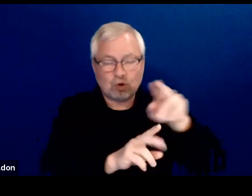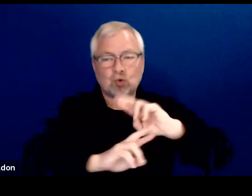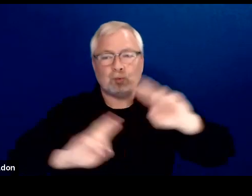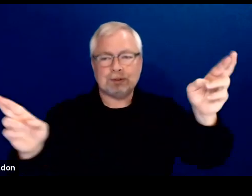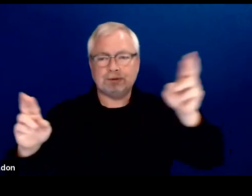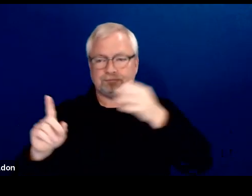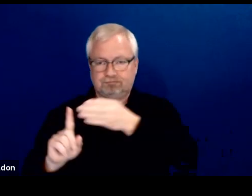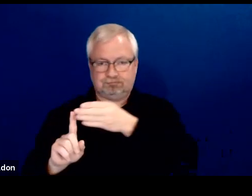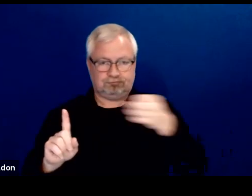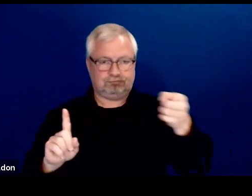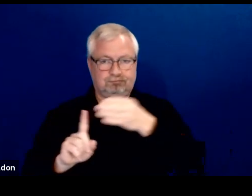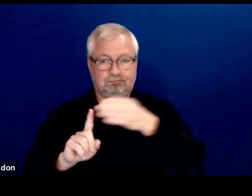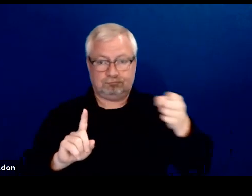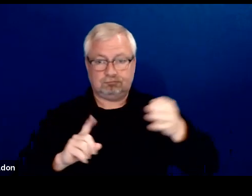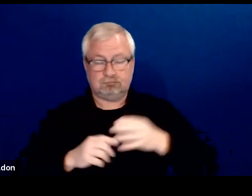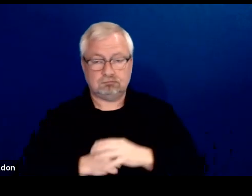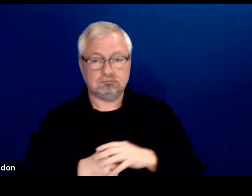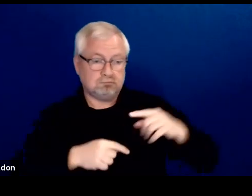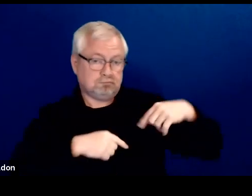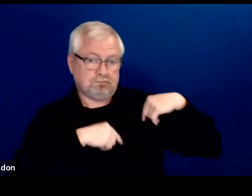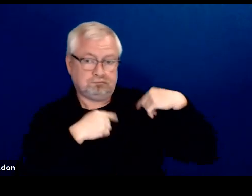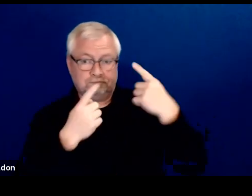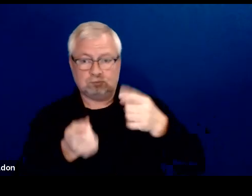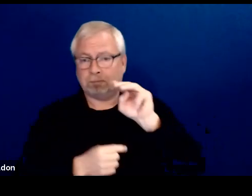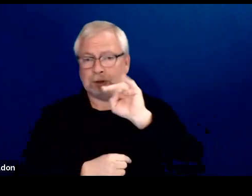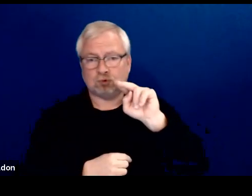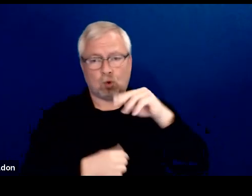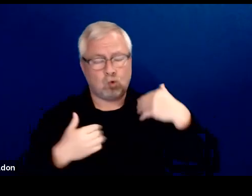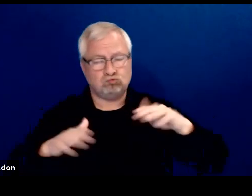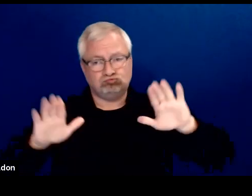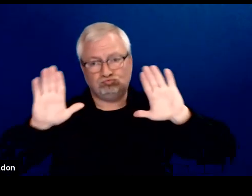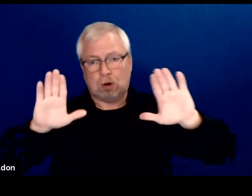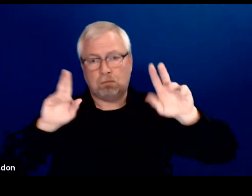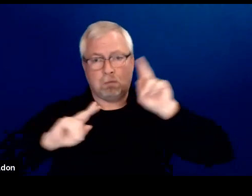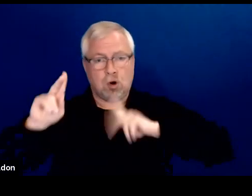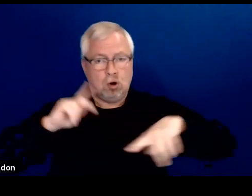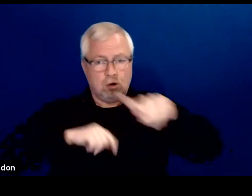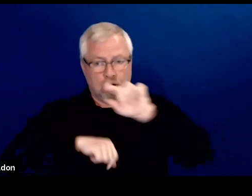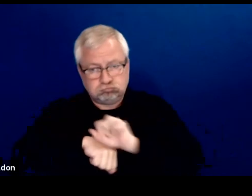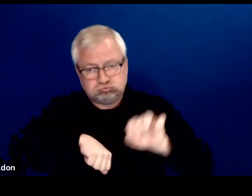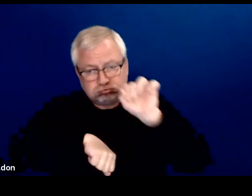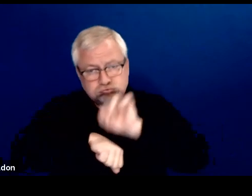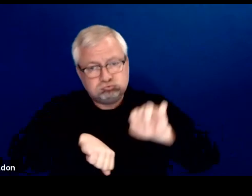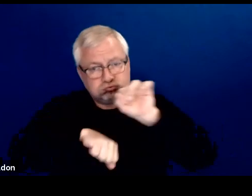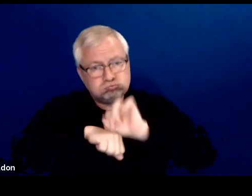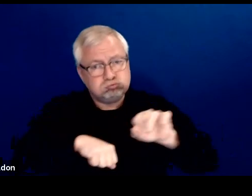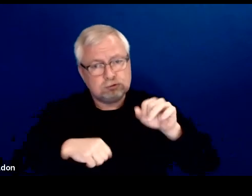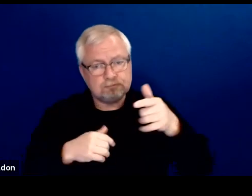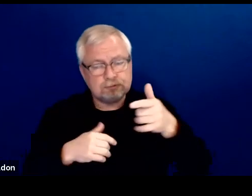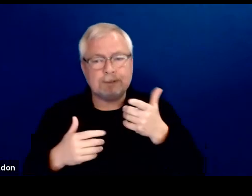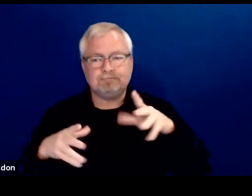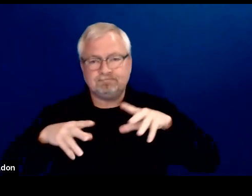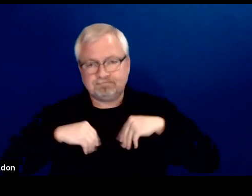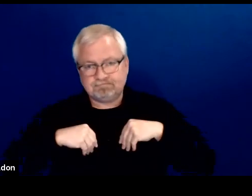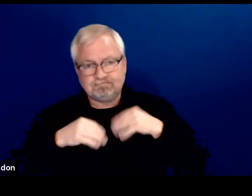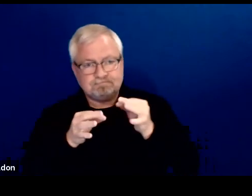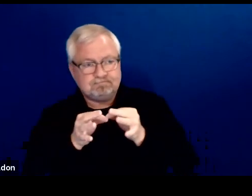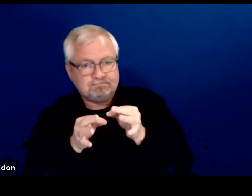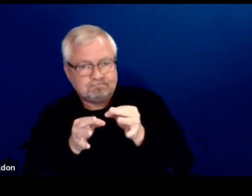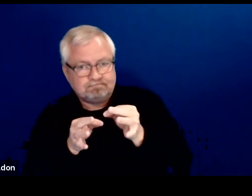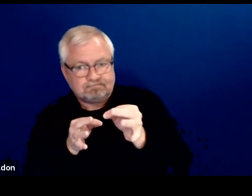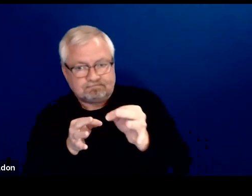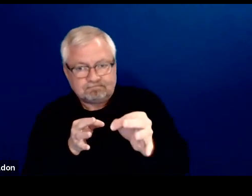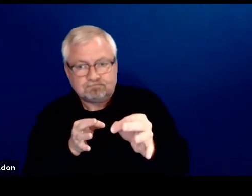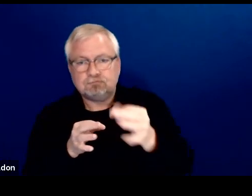in a spectacular, very Minnesota manner, is to buy us time by following these rules, by social distancing, by making sure